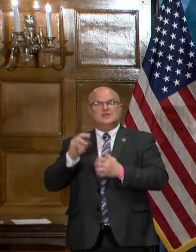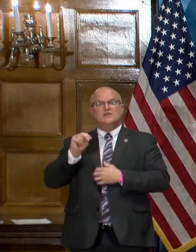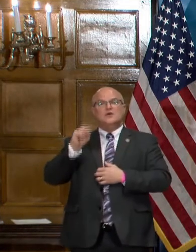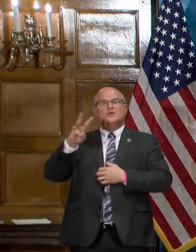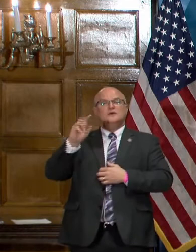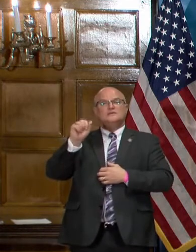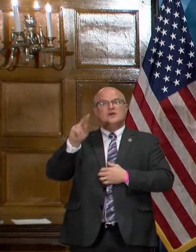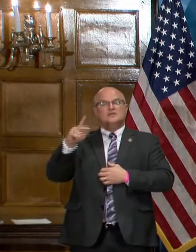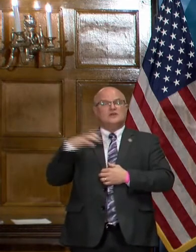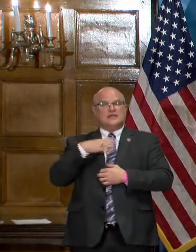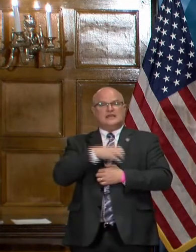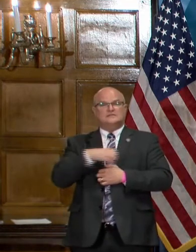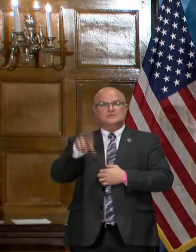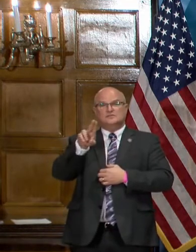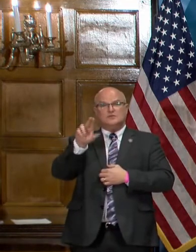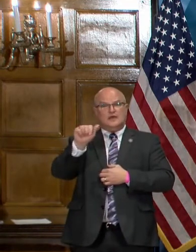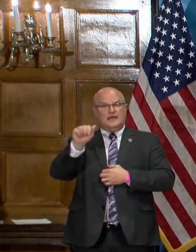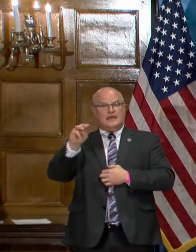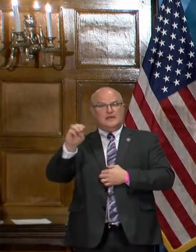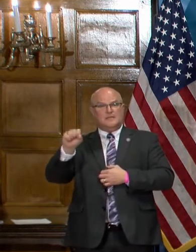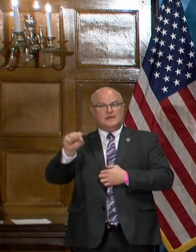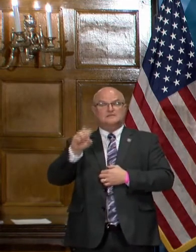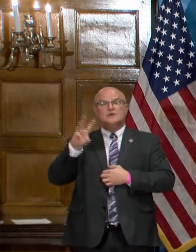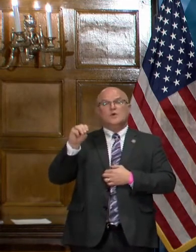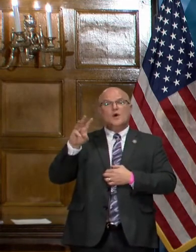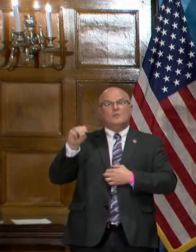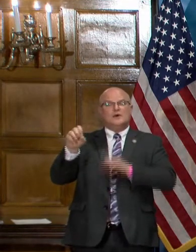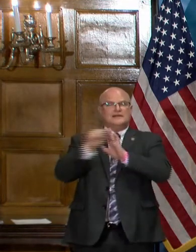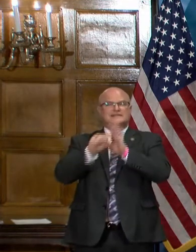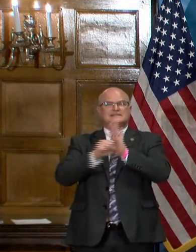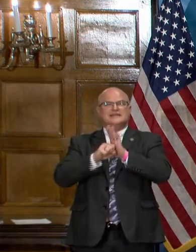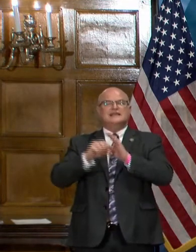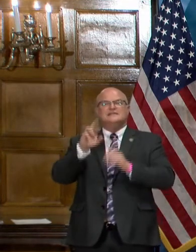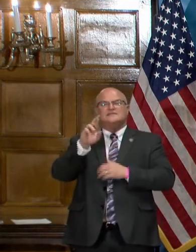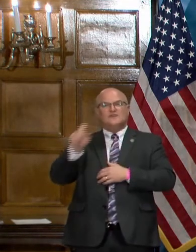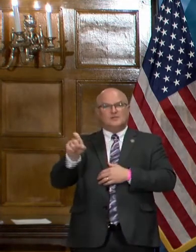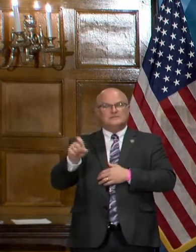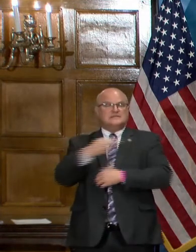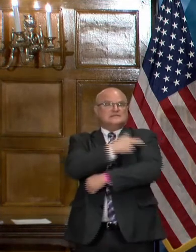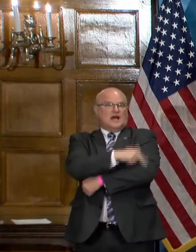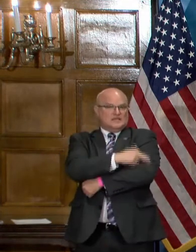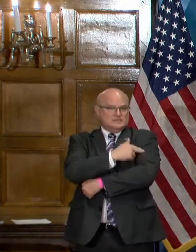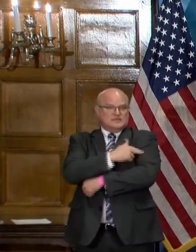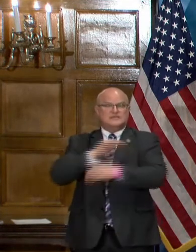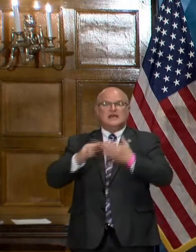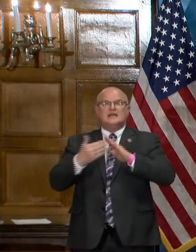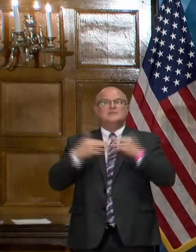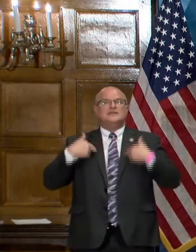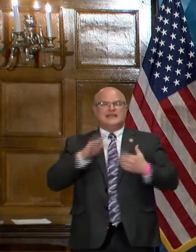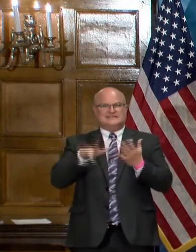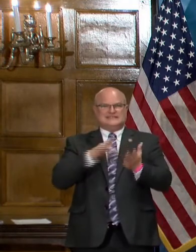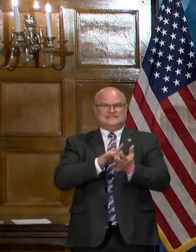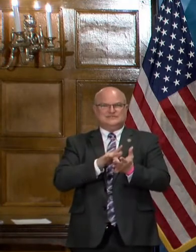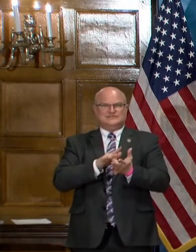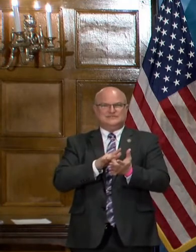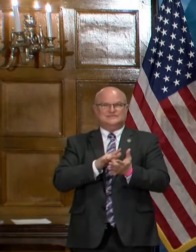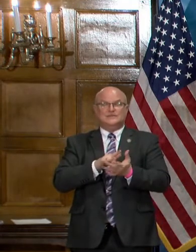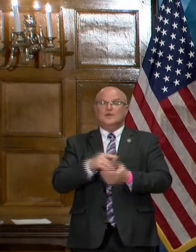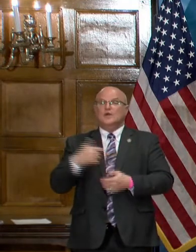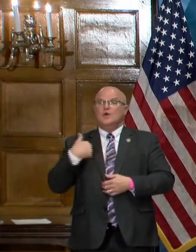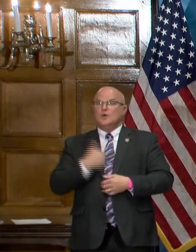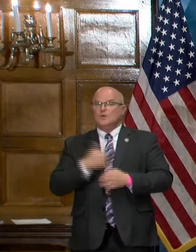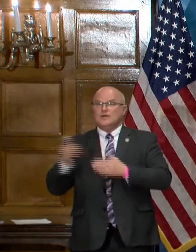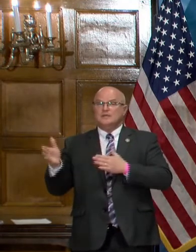Arkansas Council, UAMS, Walmart, and the state's community pharmacies, hospitals, and community health centers. We plan to